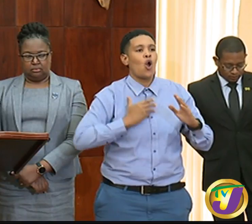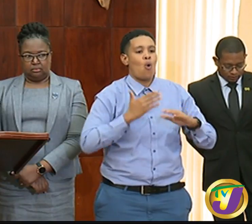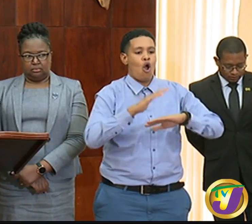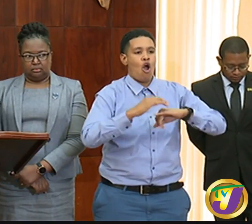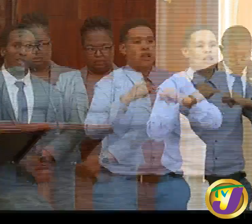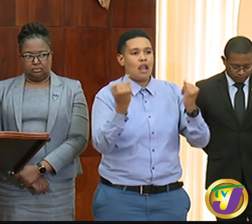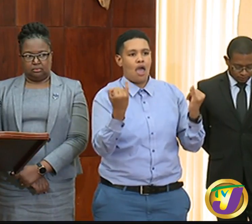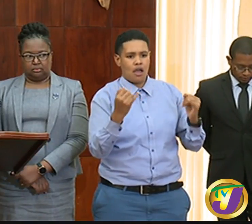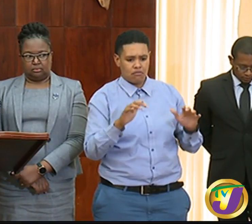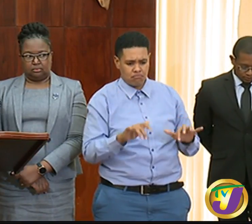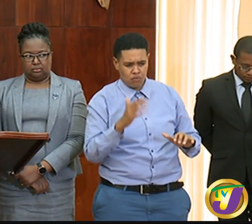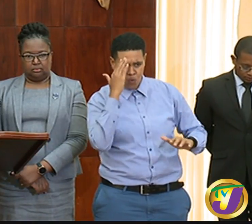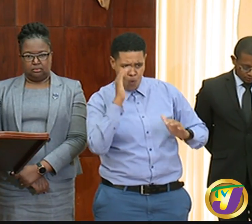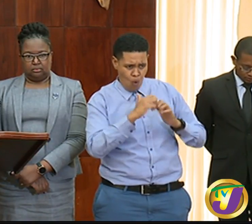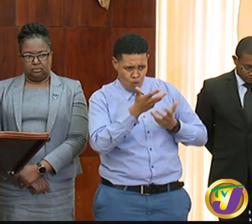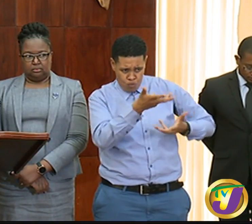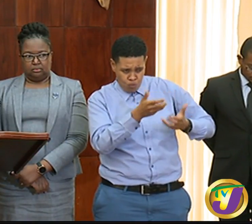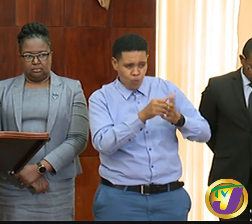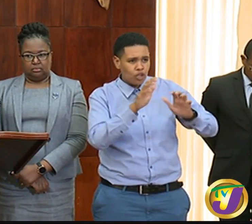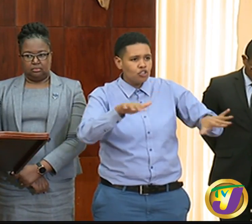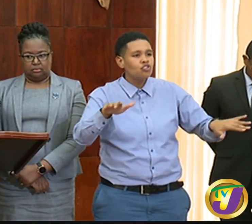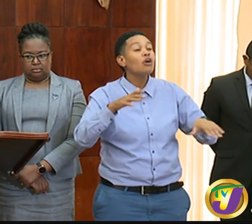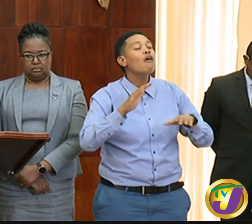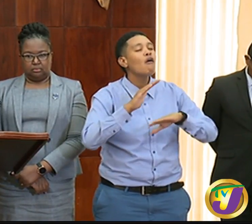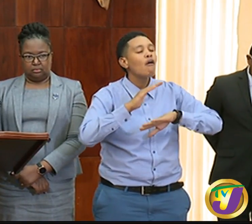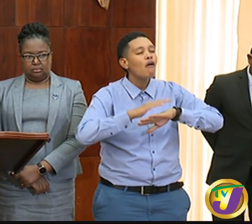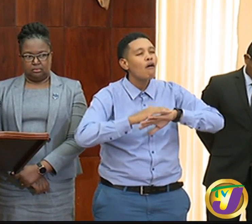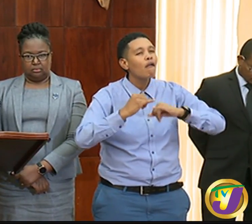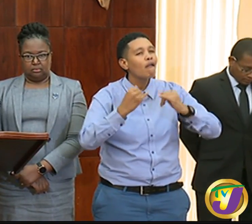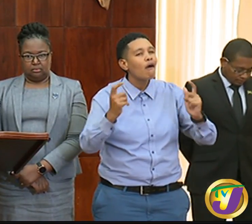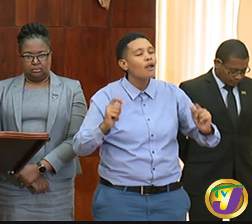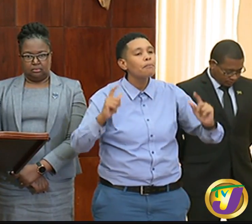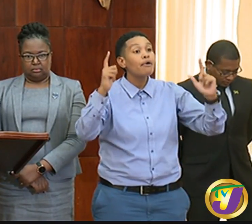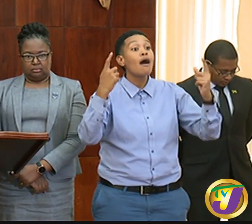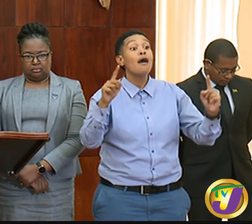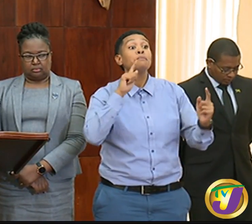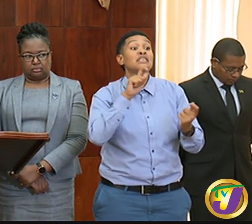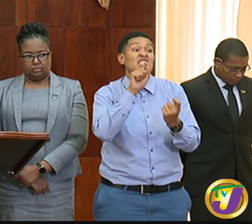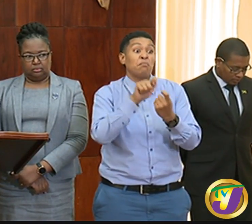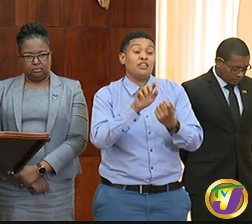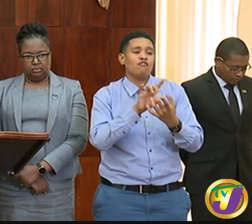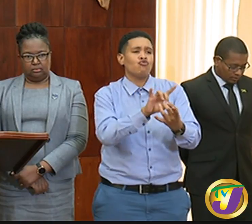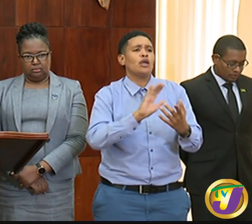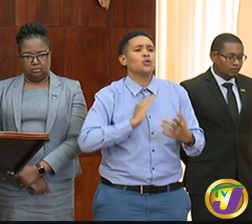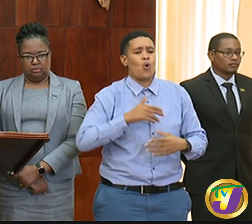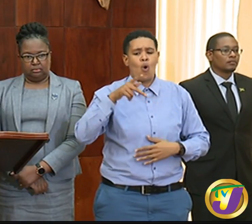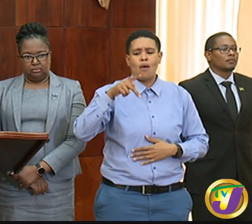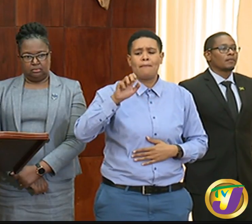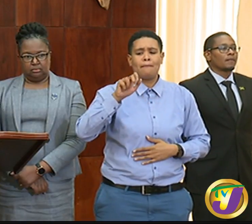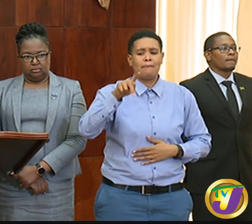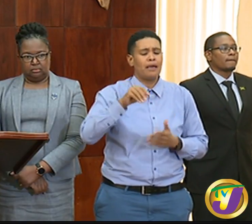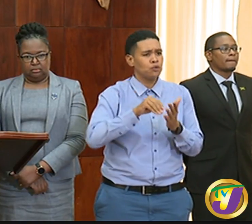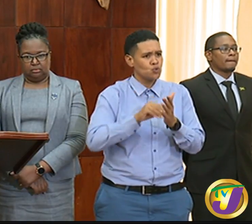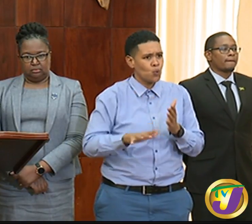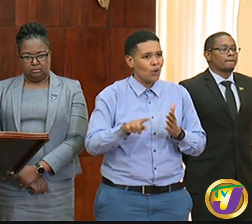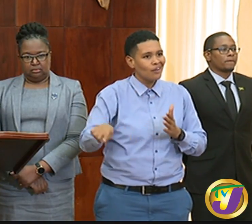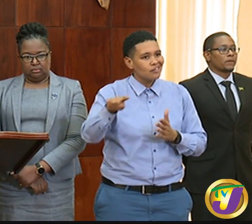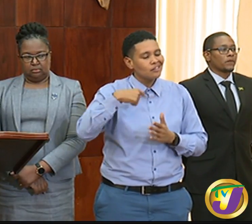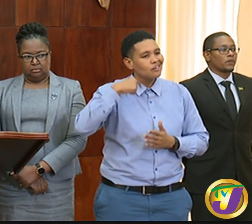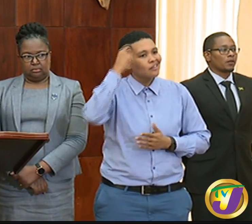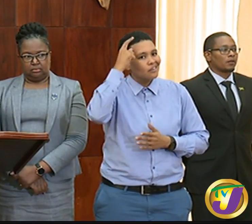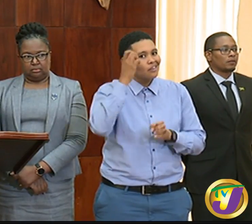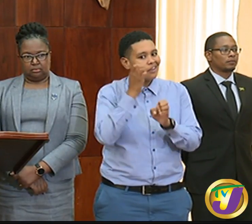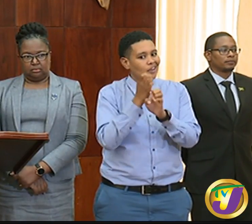online platform so that they will be able to give lessons online. In particular, as relates to our PEP students, we do understand that